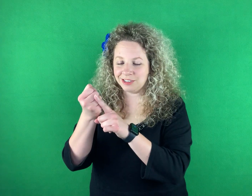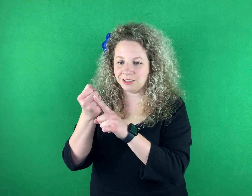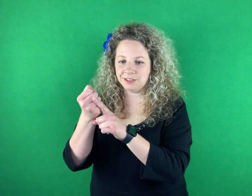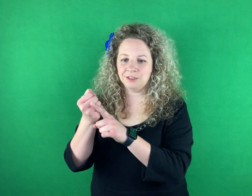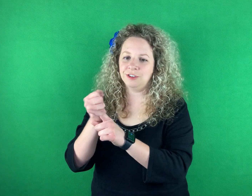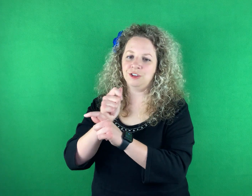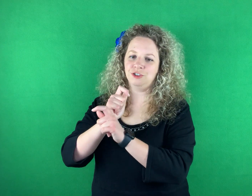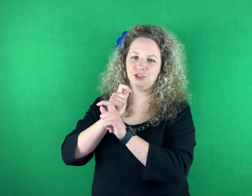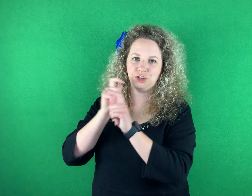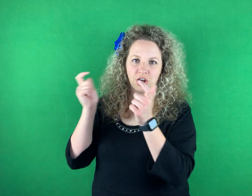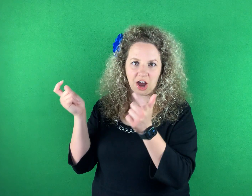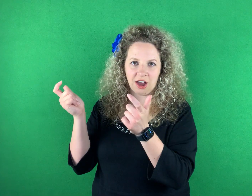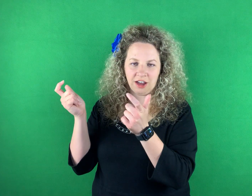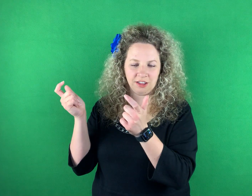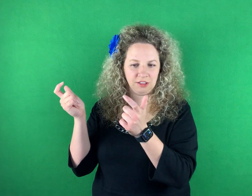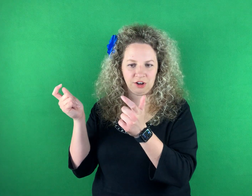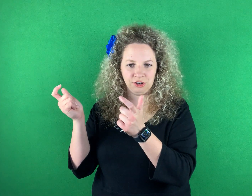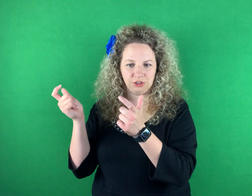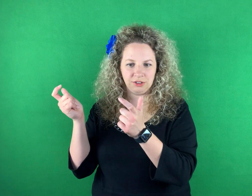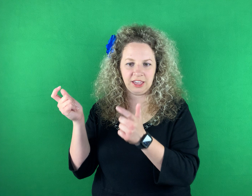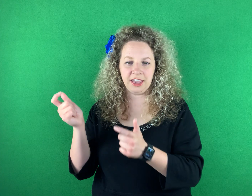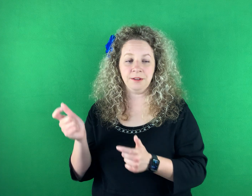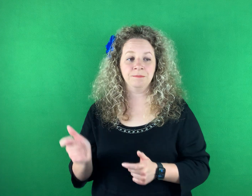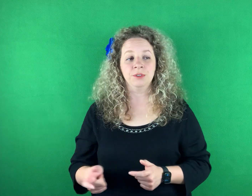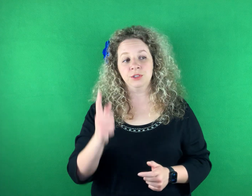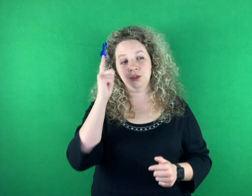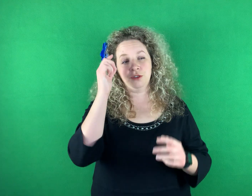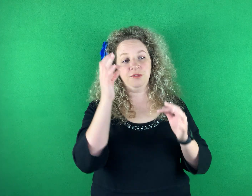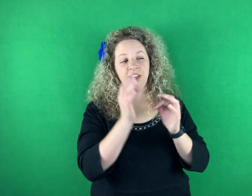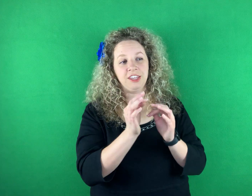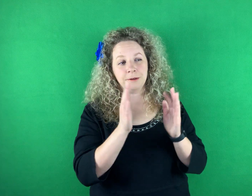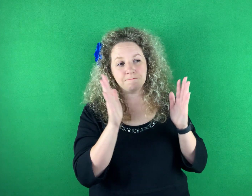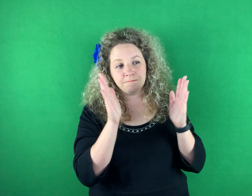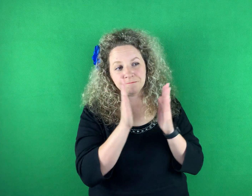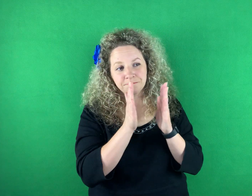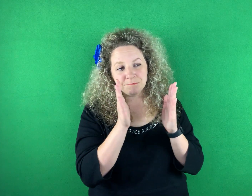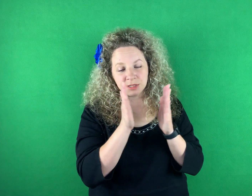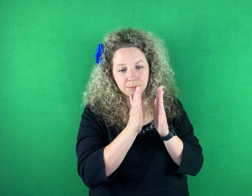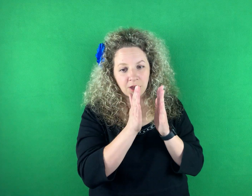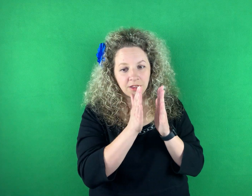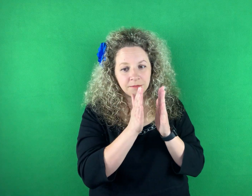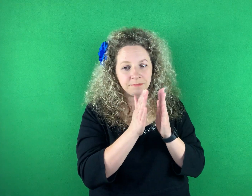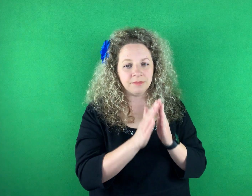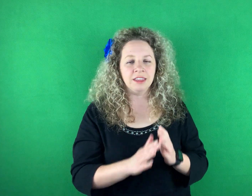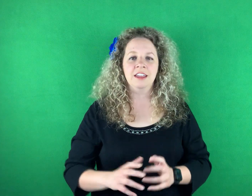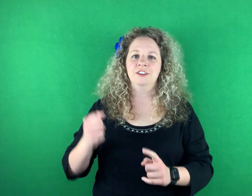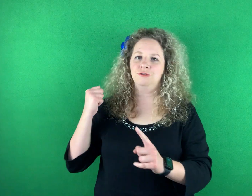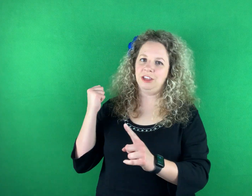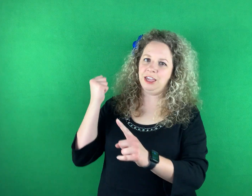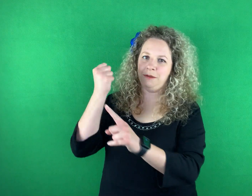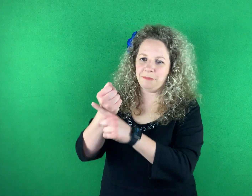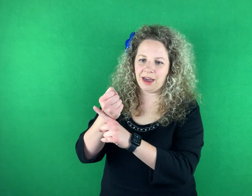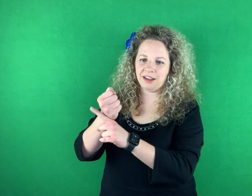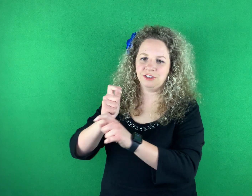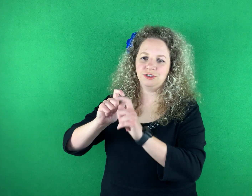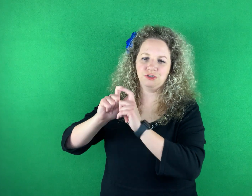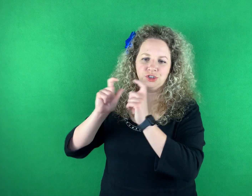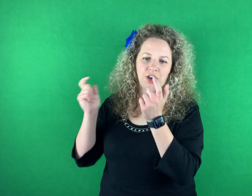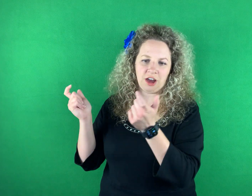impact, cha, large, okay? So faith, small, impact, cha,